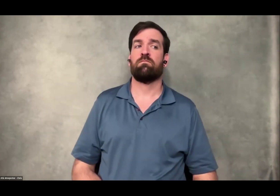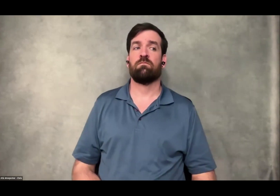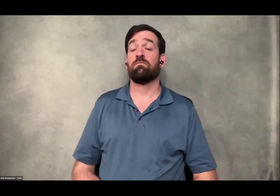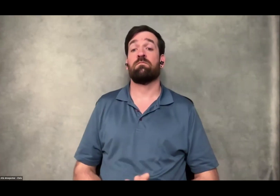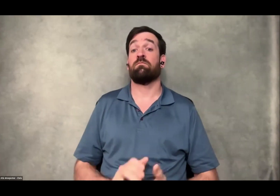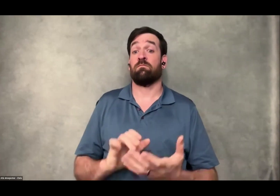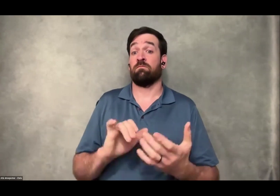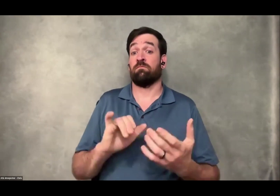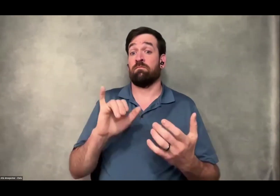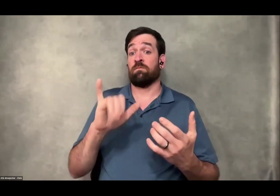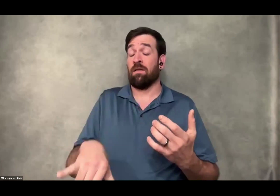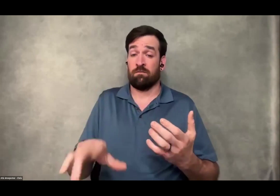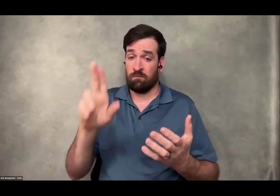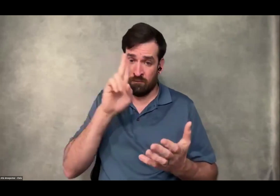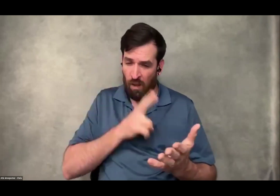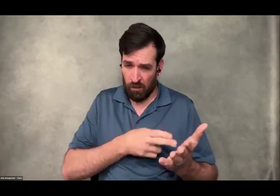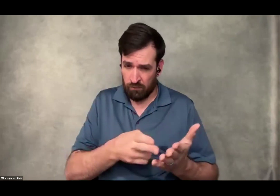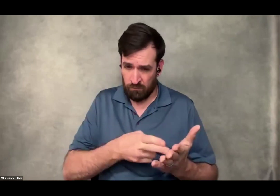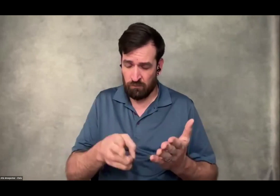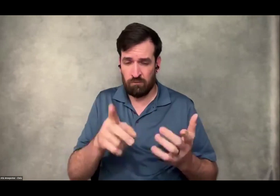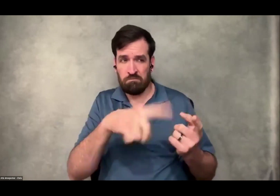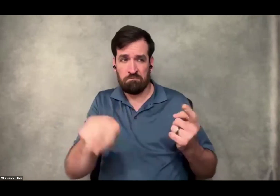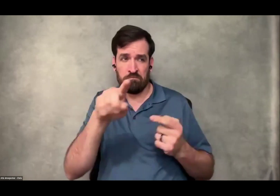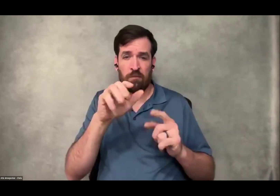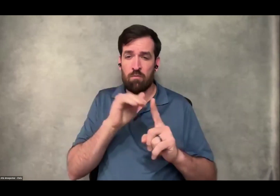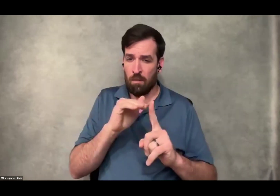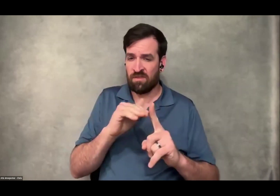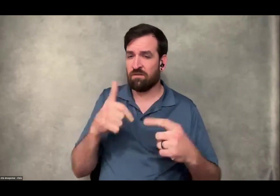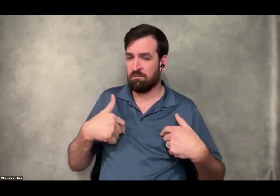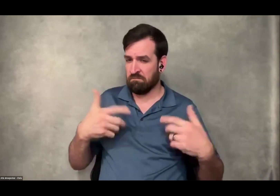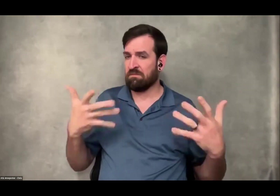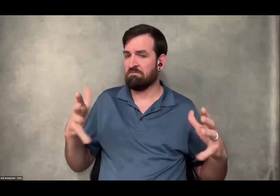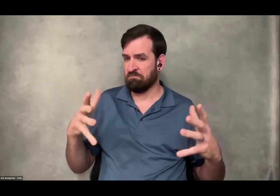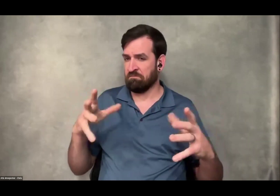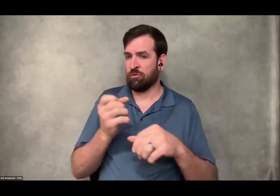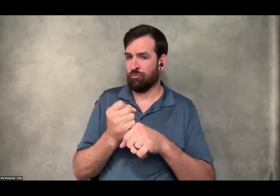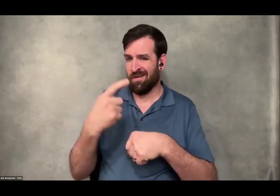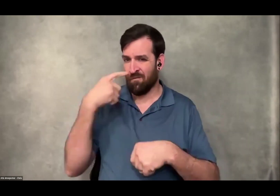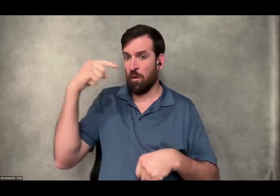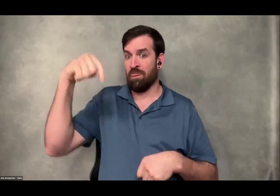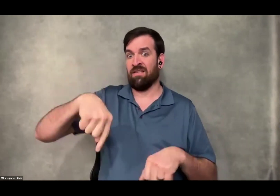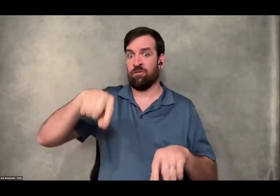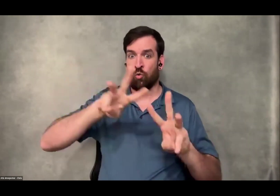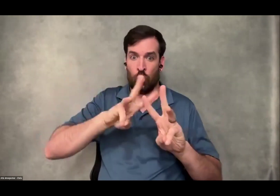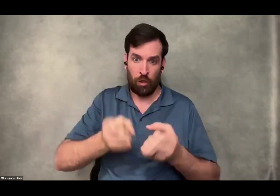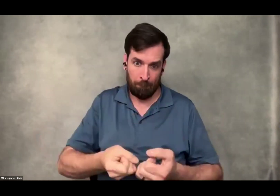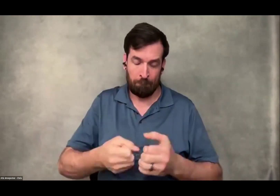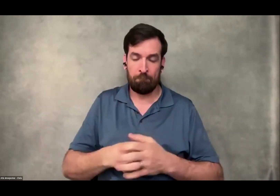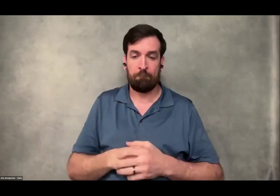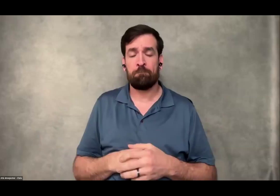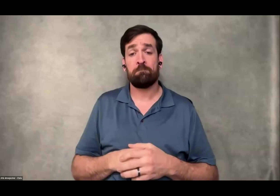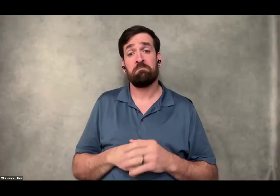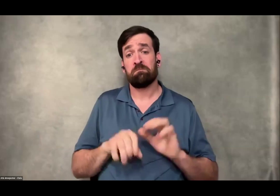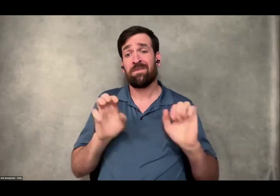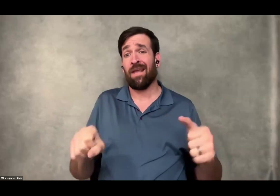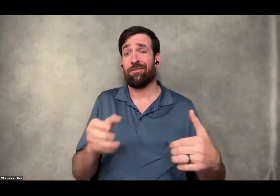Aside from this though, honestly, because these are prompts that I did create for this workshop, they are